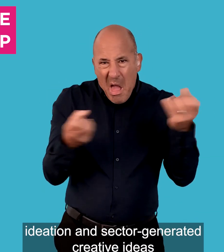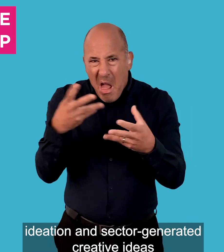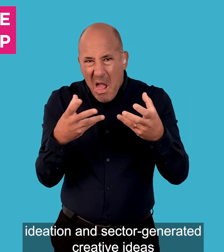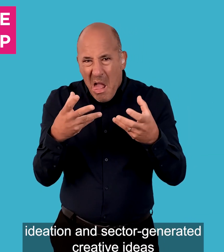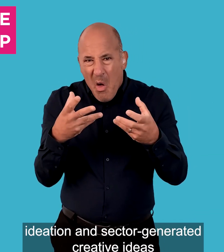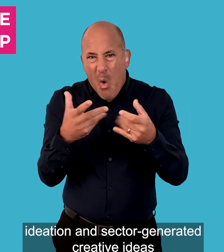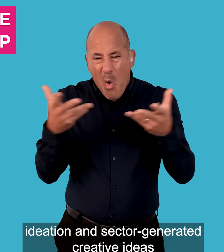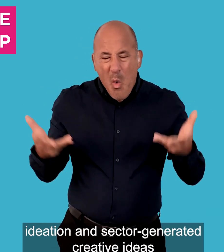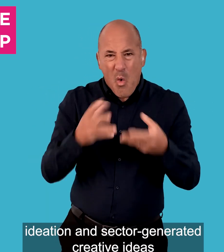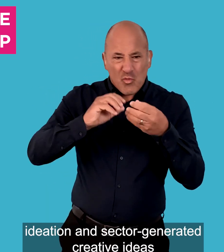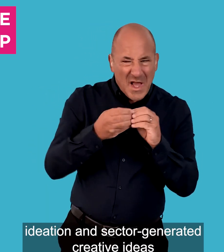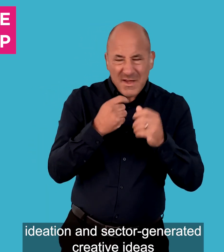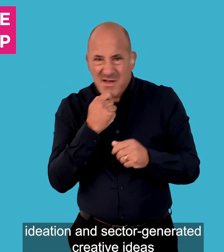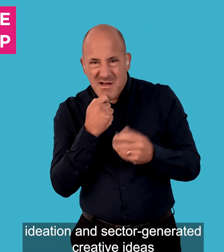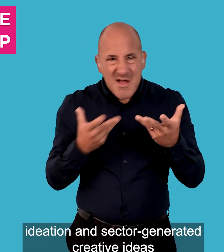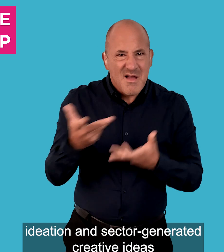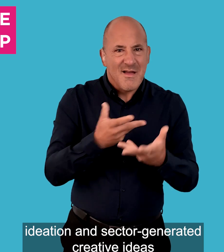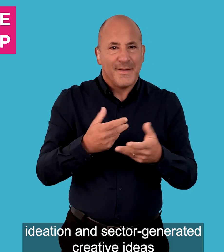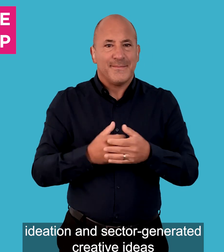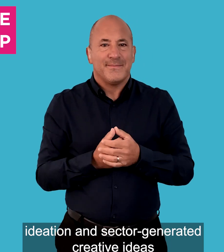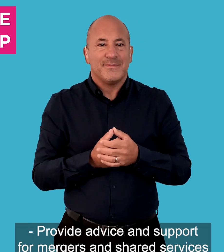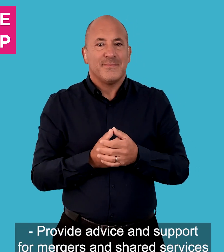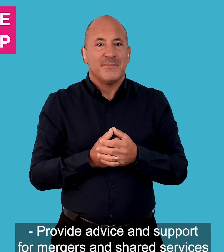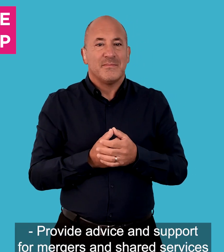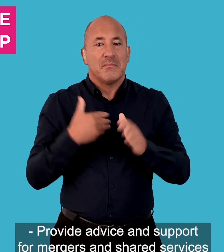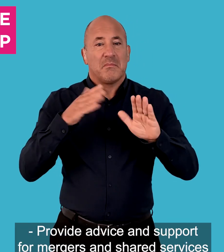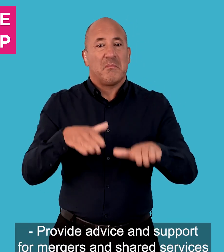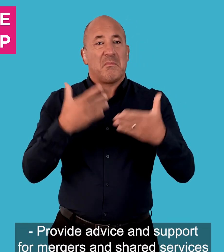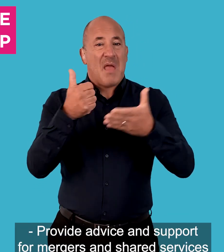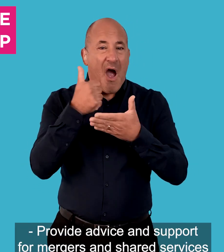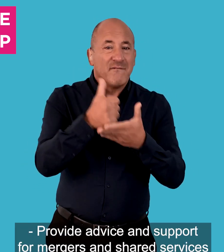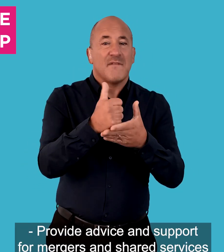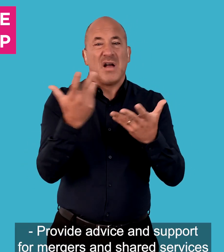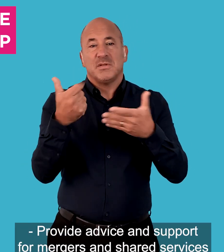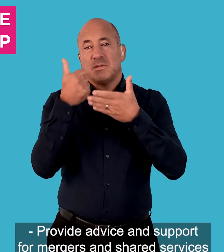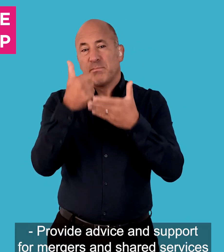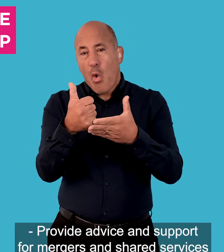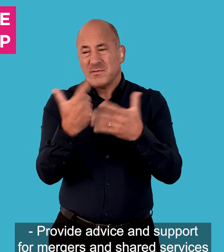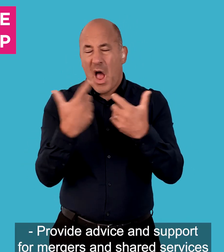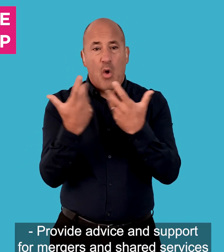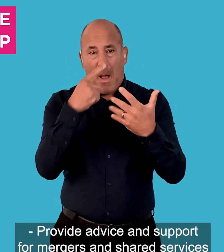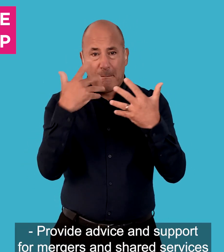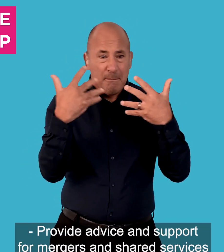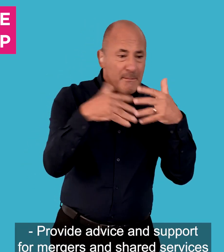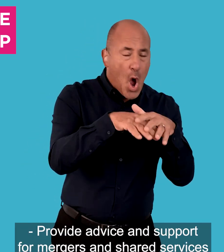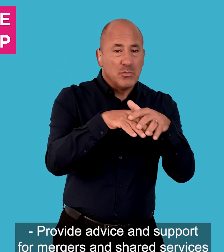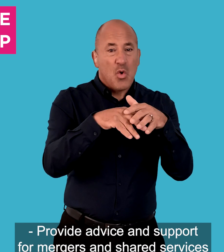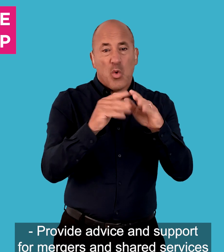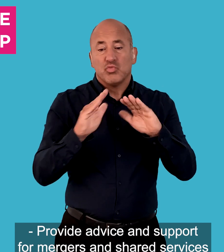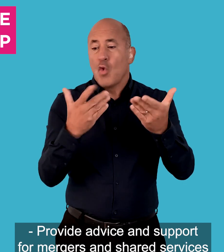ideation and sector-generated creative ideas. Provide advice and support for mergers and